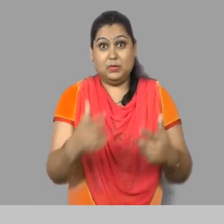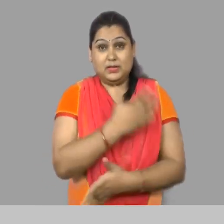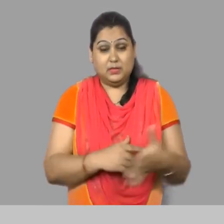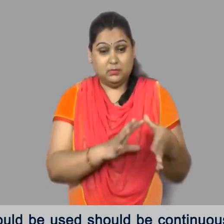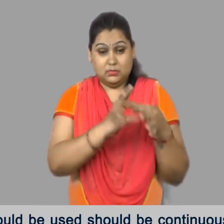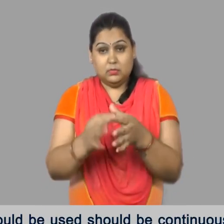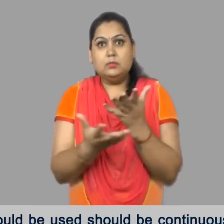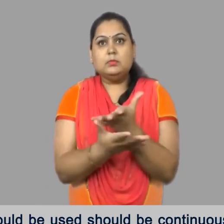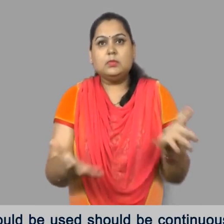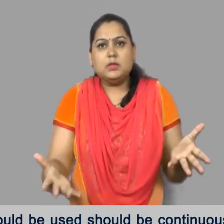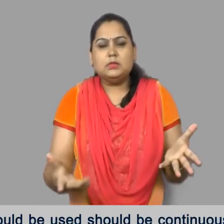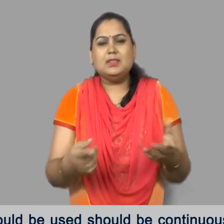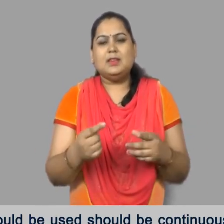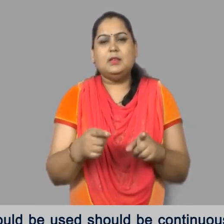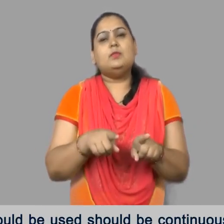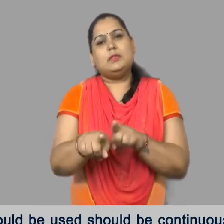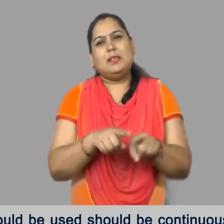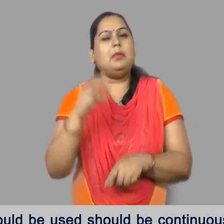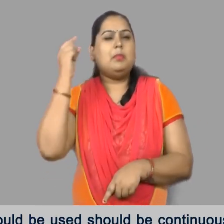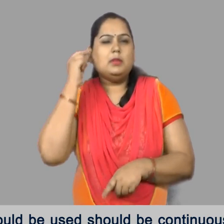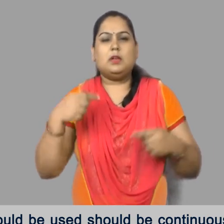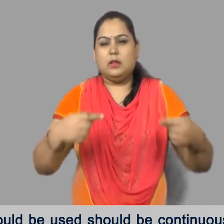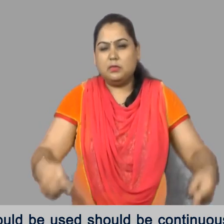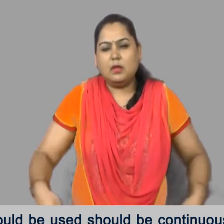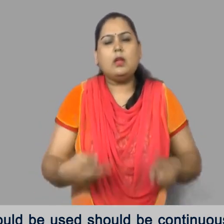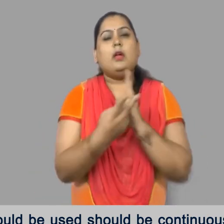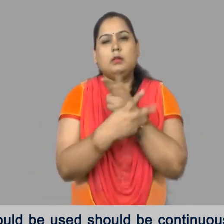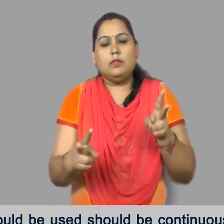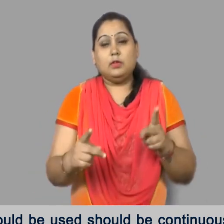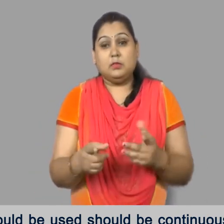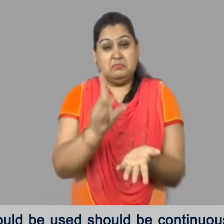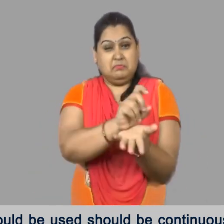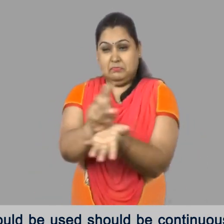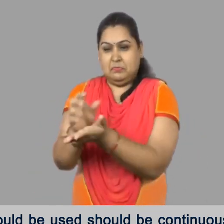The machines that would be used should be continuously sanitized.